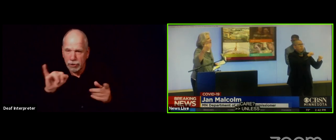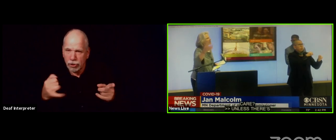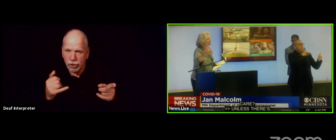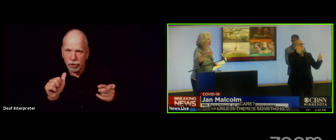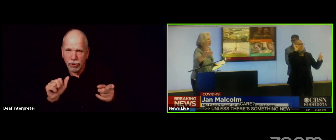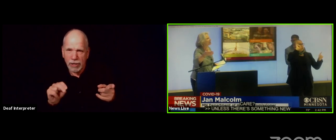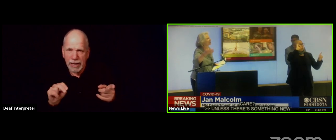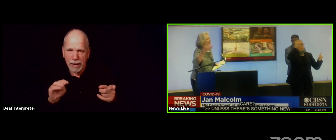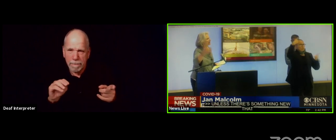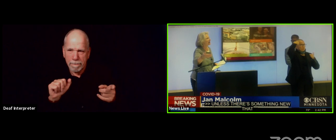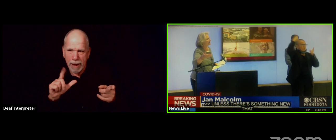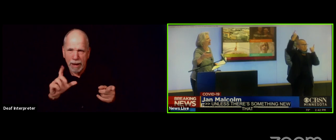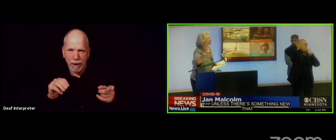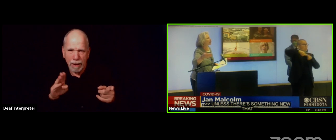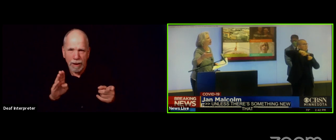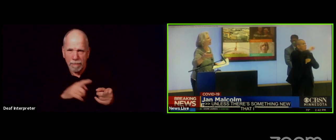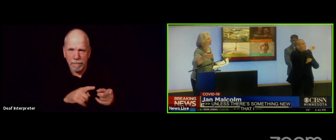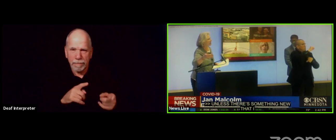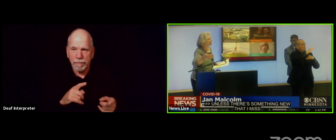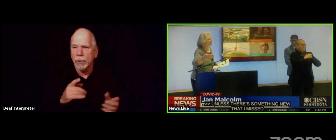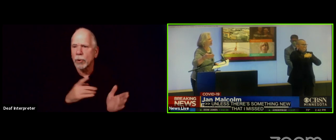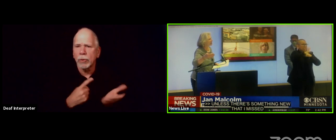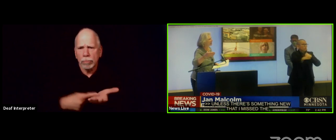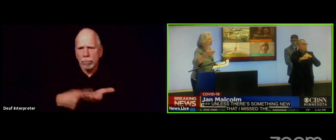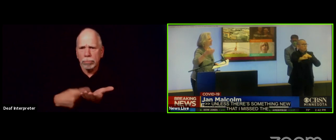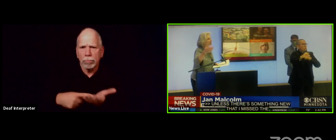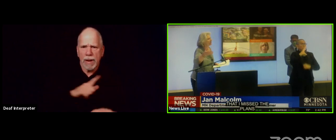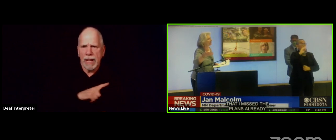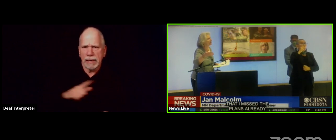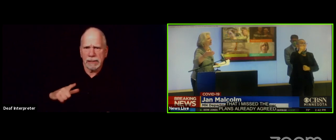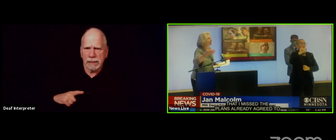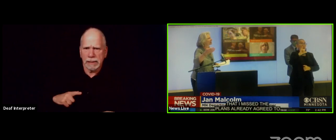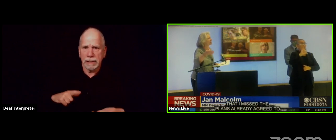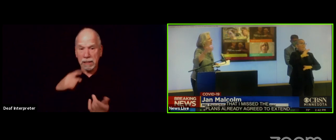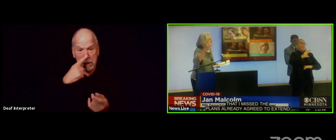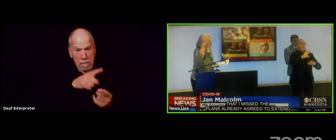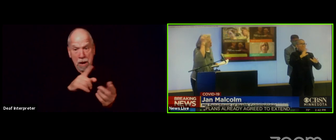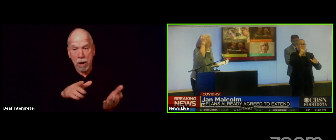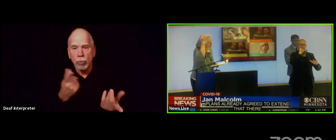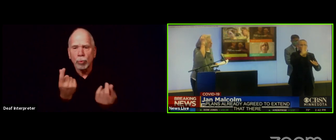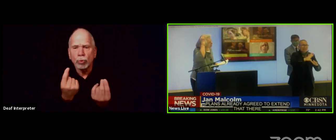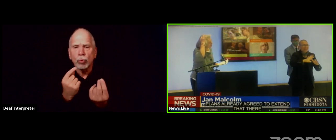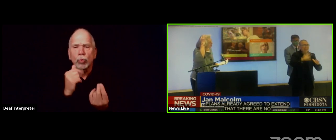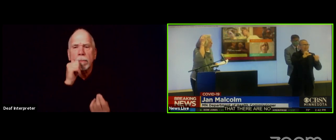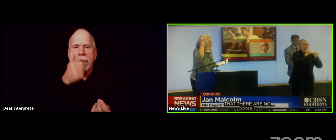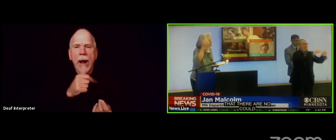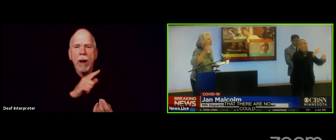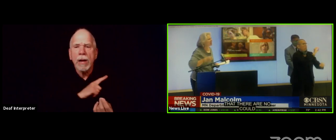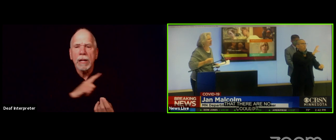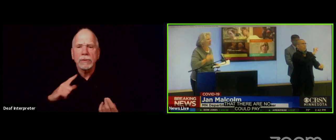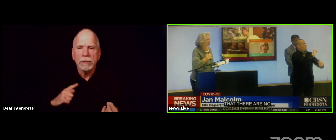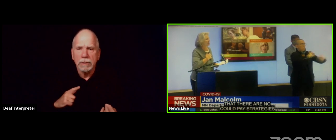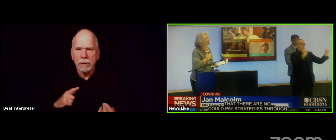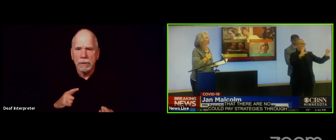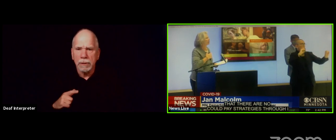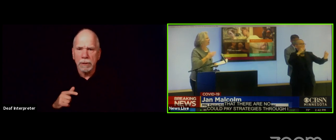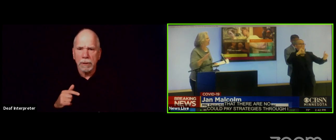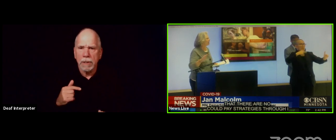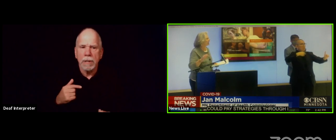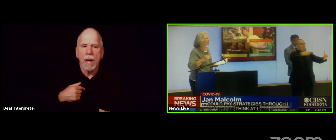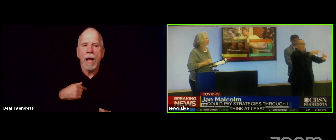to extend that their no copay strategy through, I think, at least October is the date I'm remembering. So as far as I